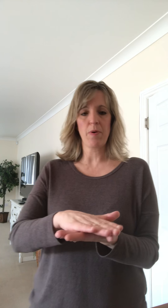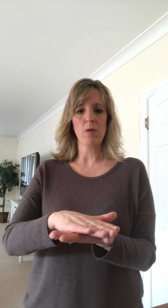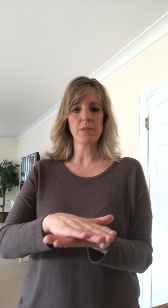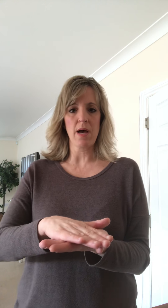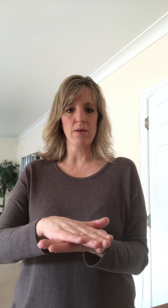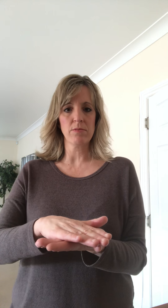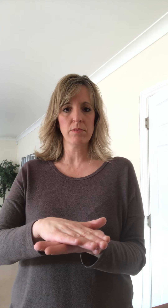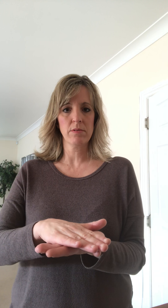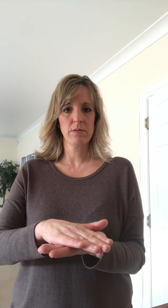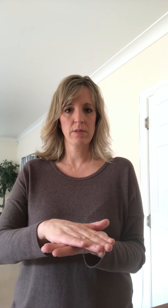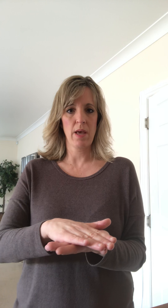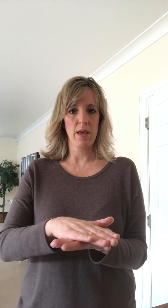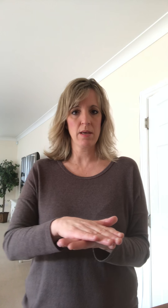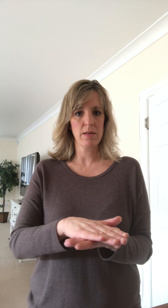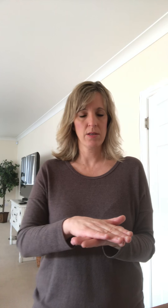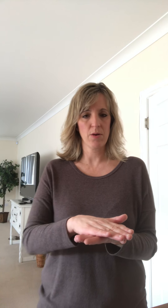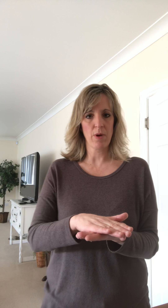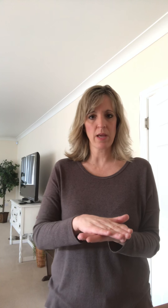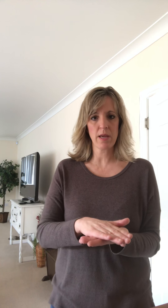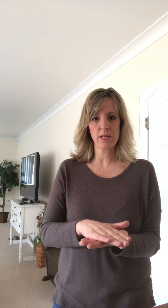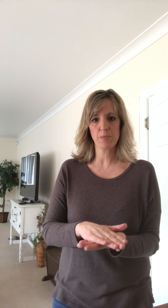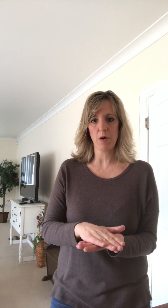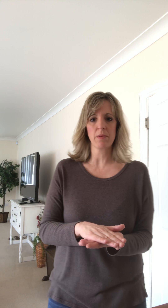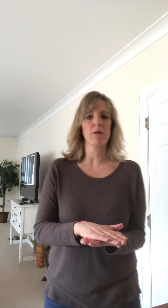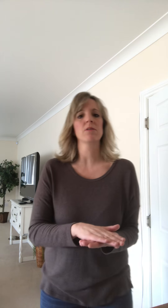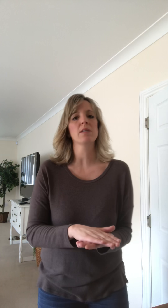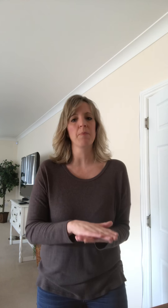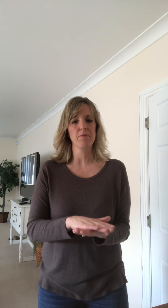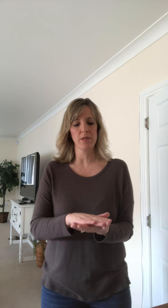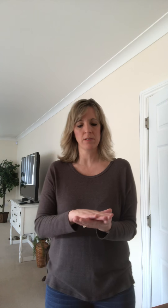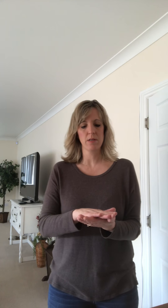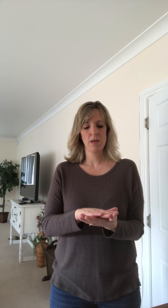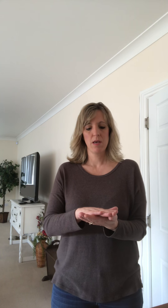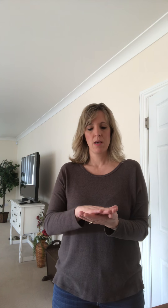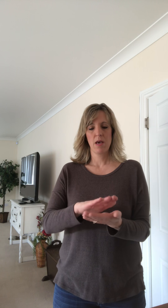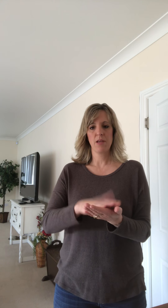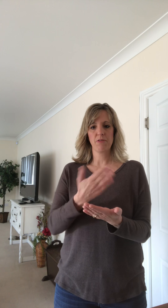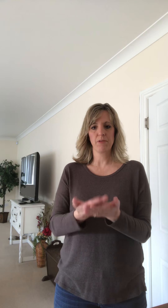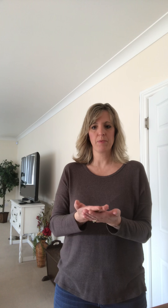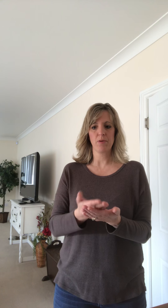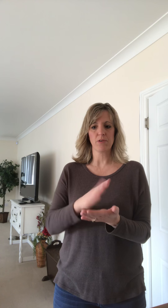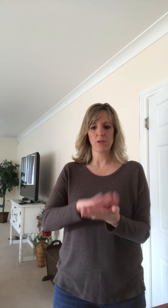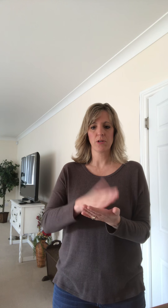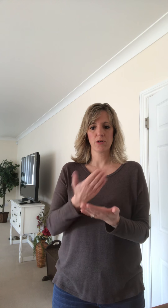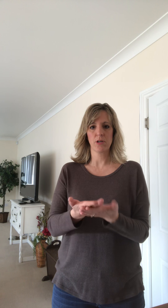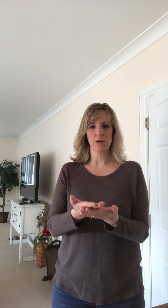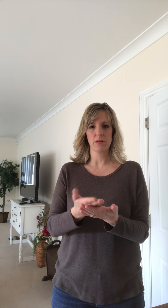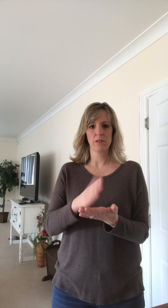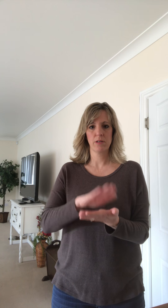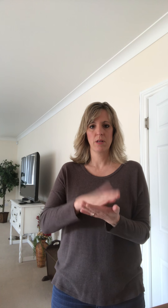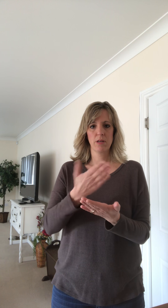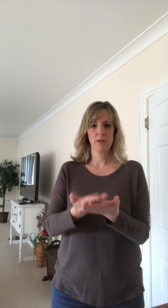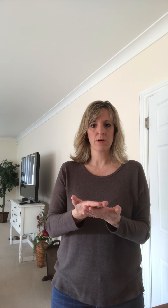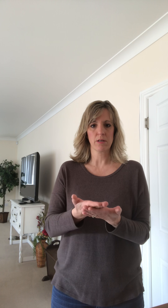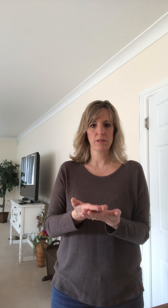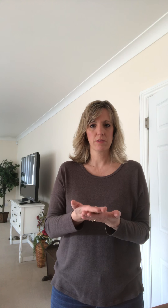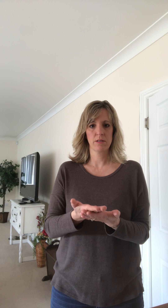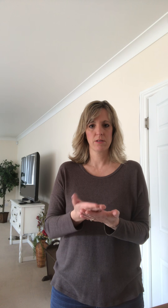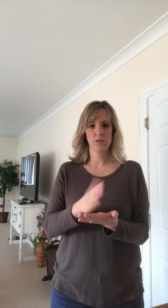palm down, okay? Your right hand is palm down on top of it, and you flip it over. Cook, cook. So